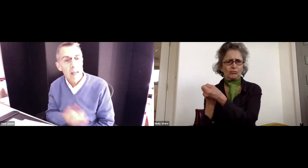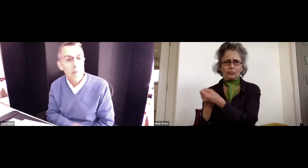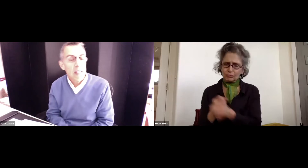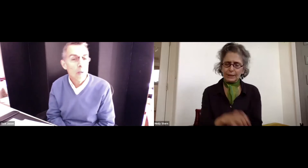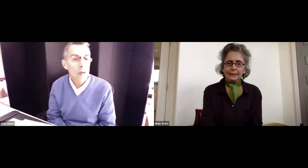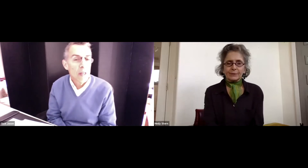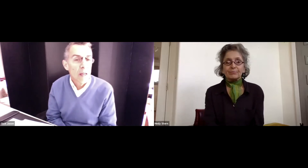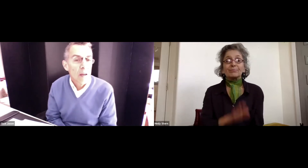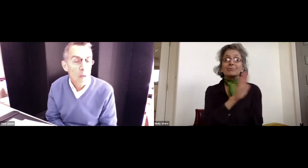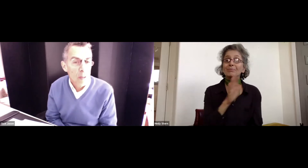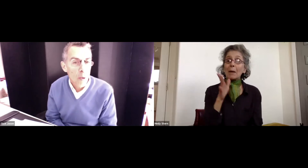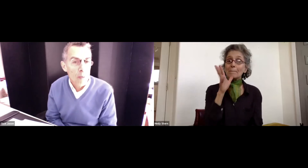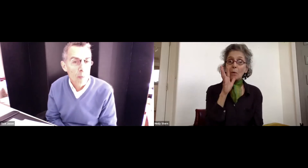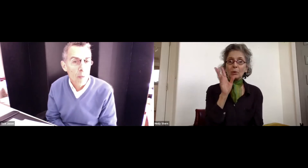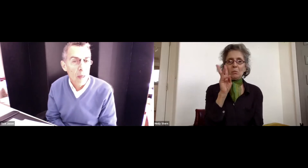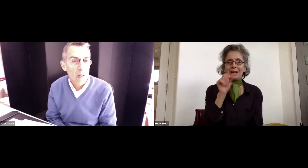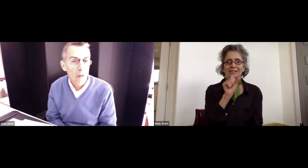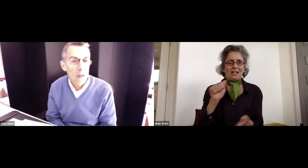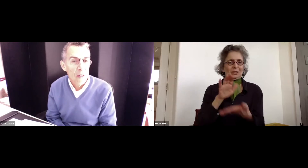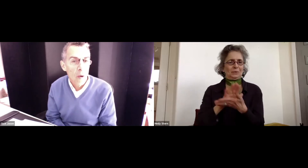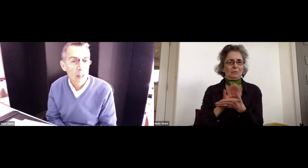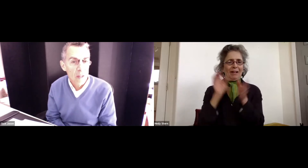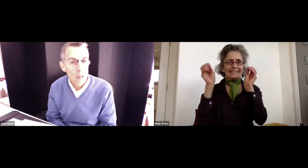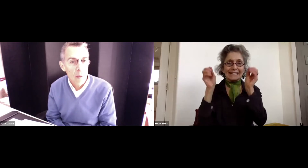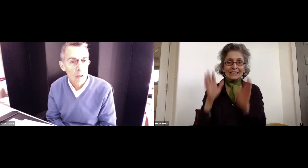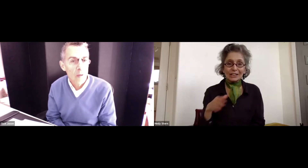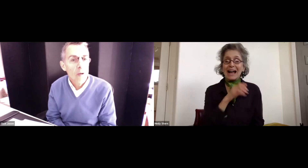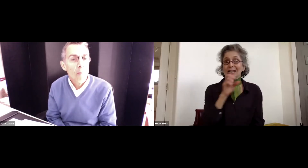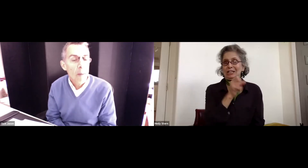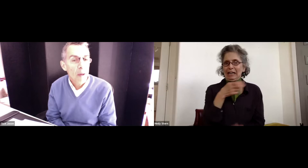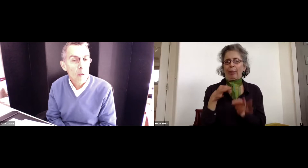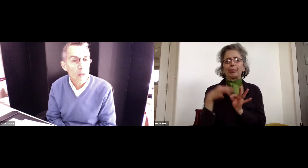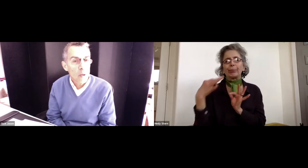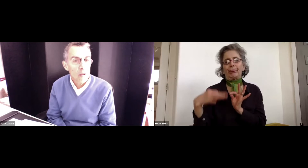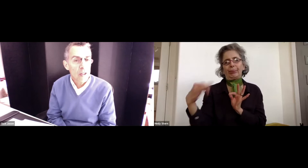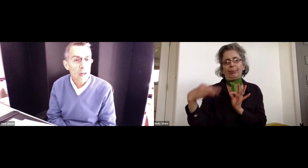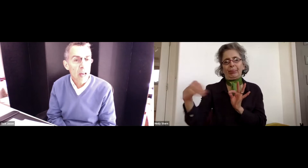he would support people as often as he was able to. My mother was a school teacher, and